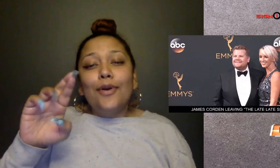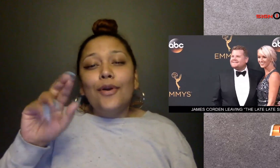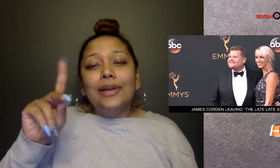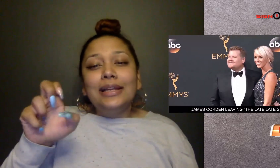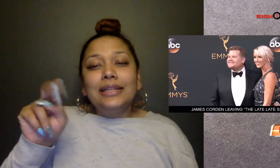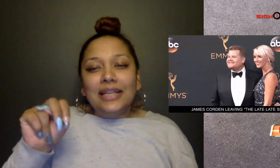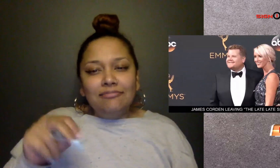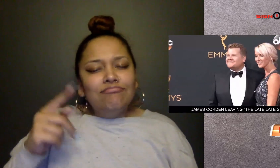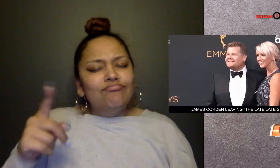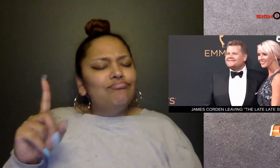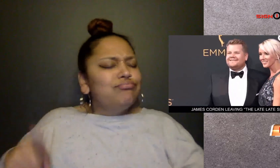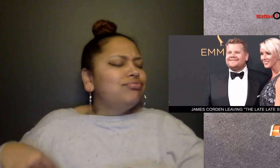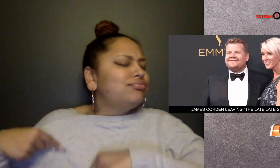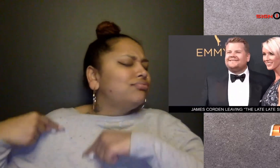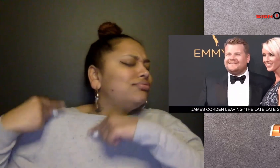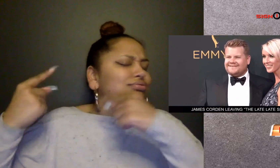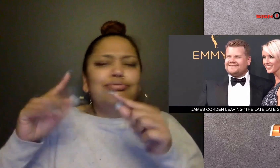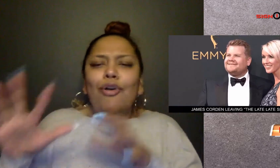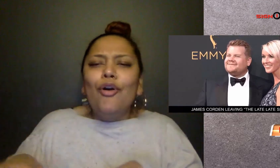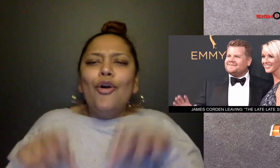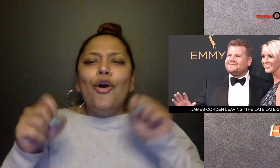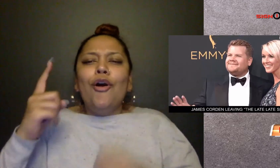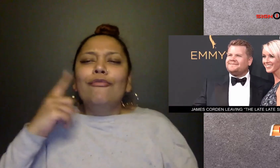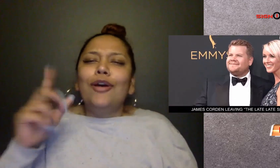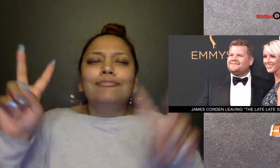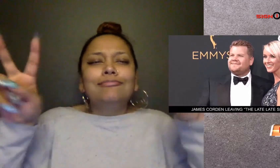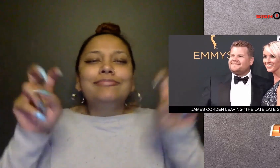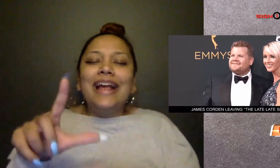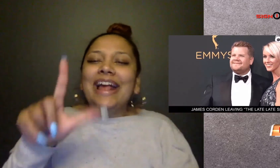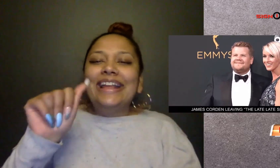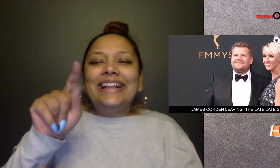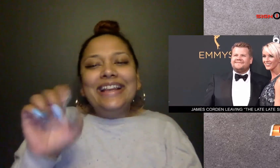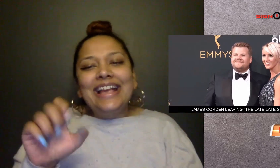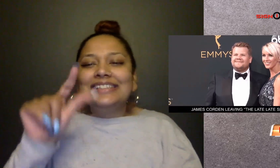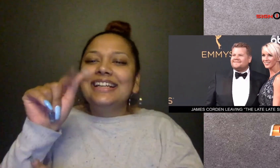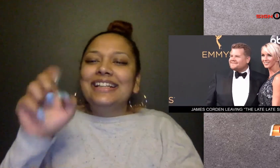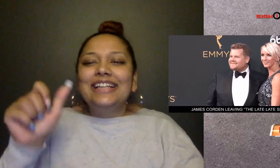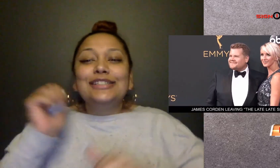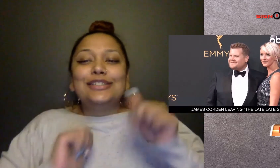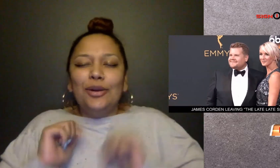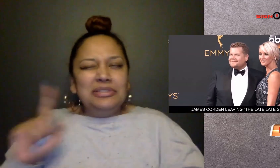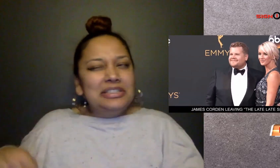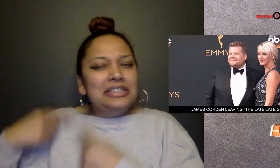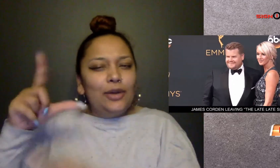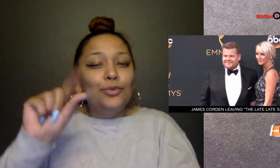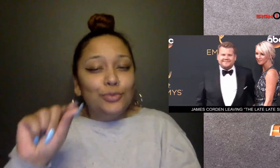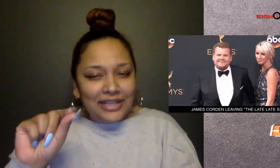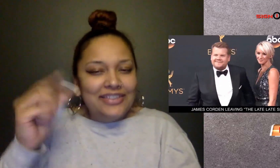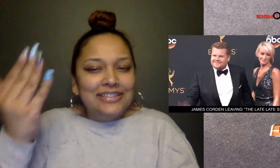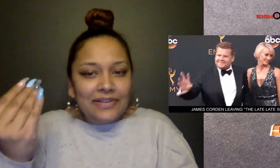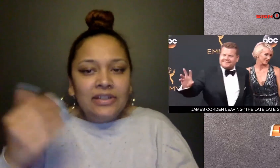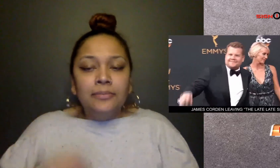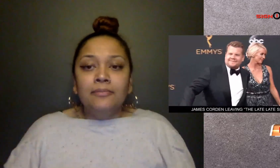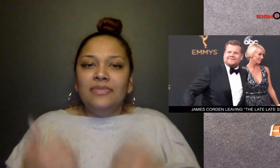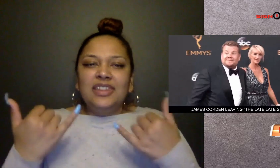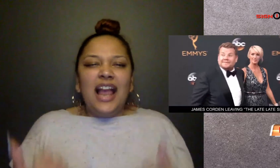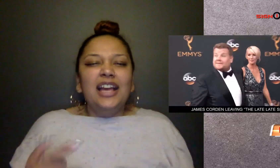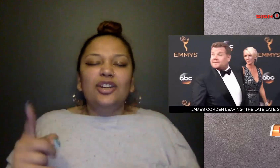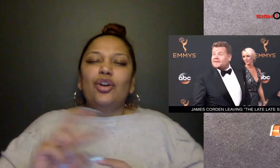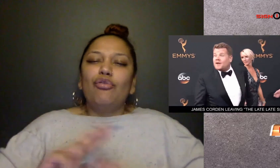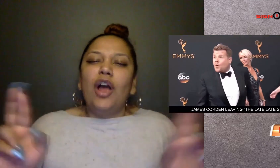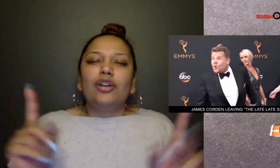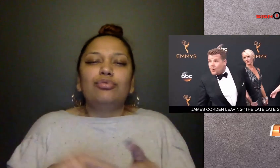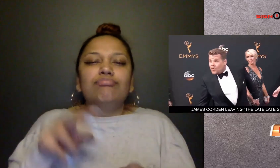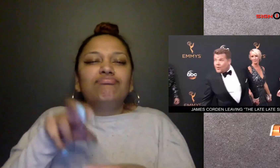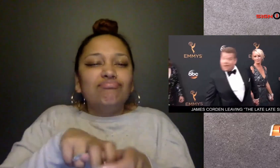James Corden has been the host of the late late show since 2015 but now